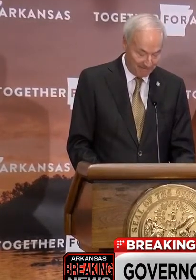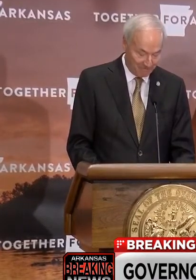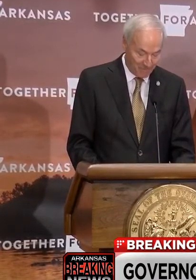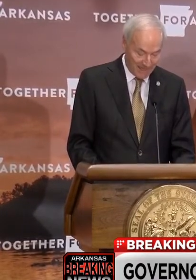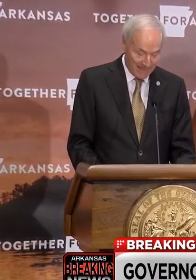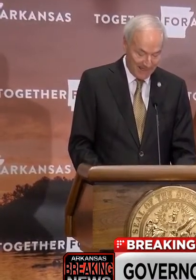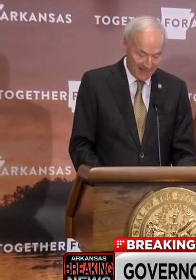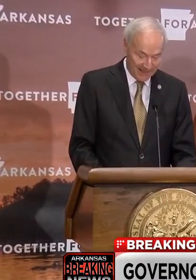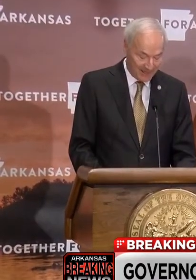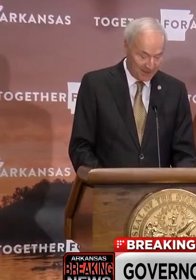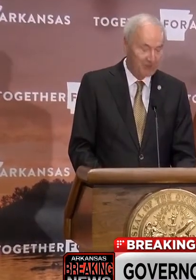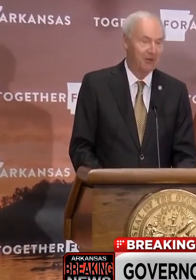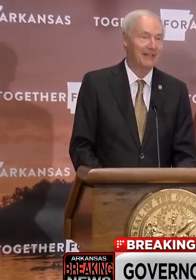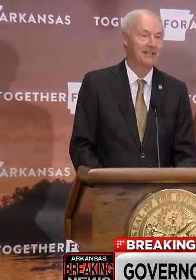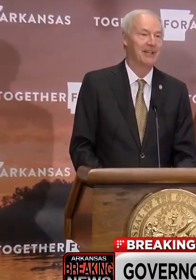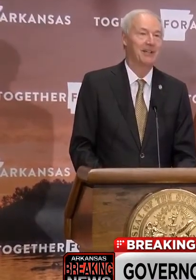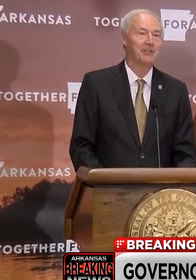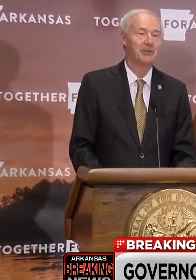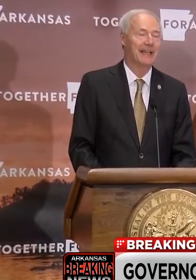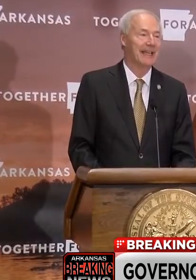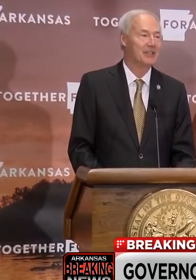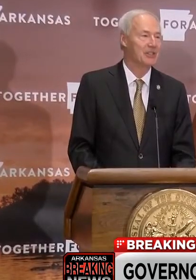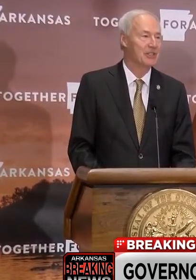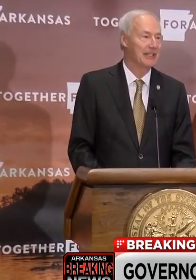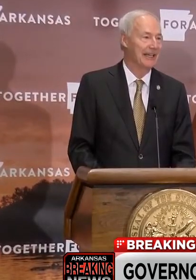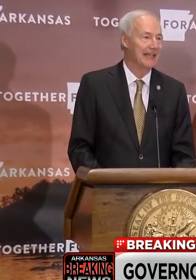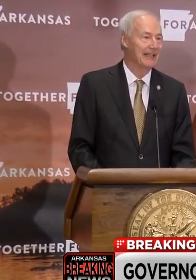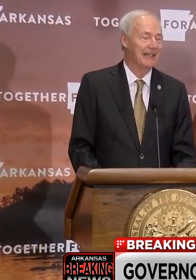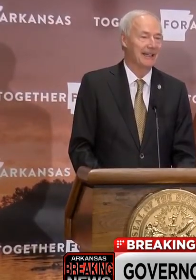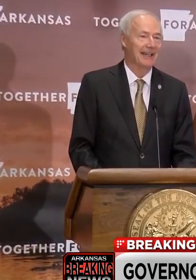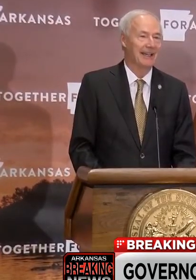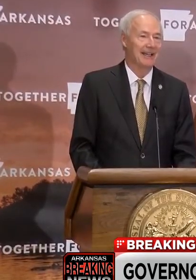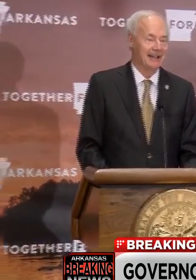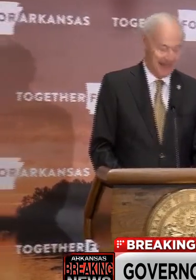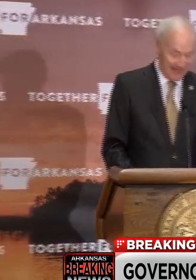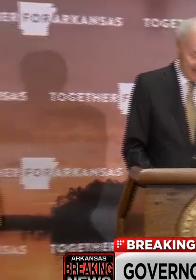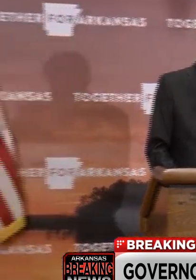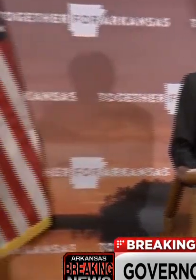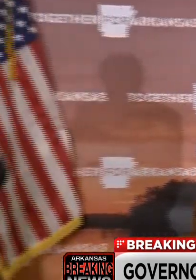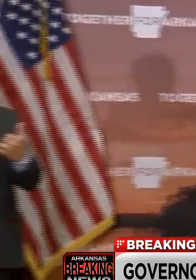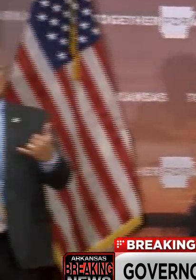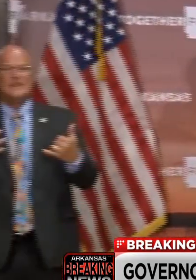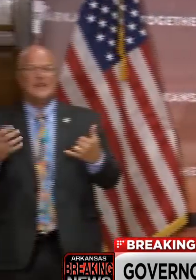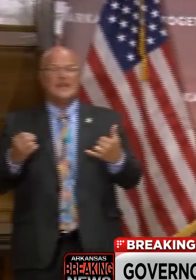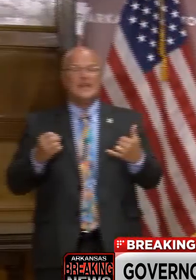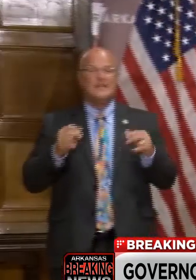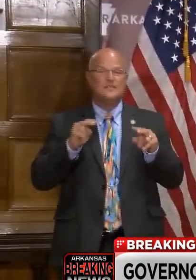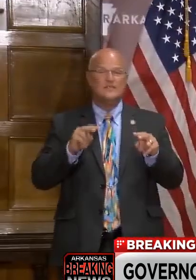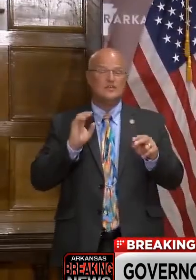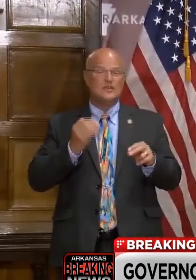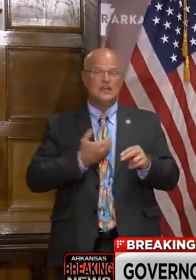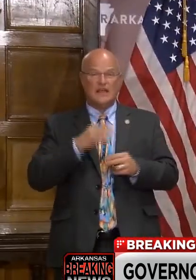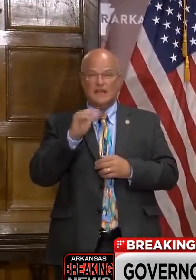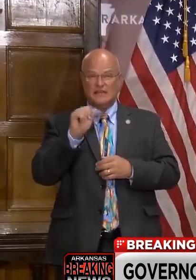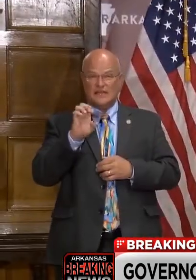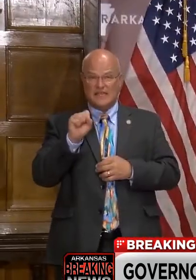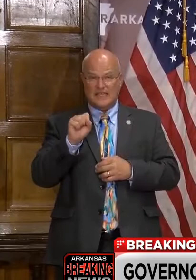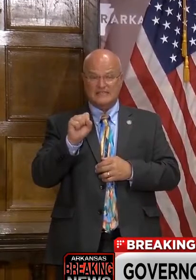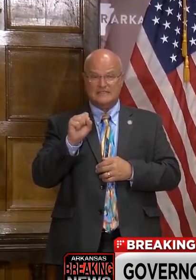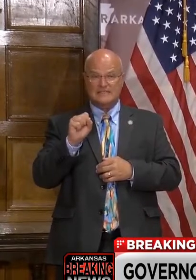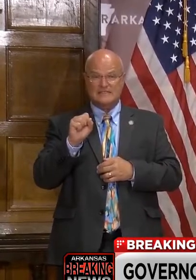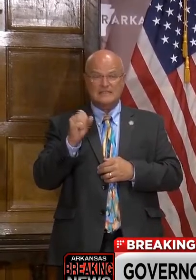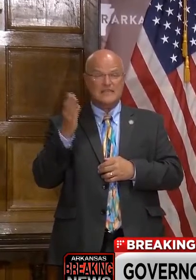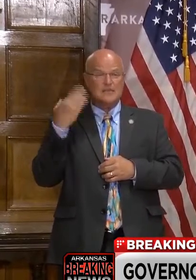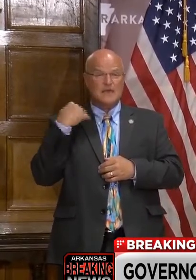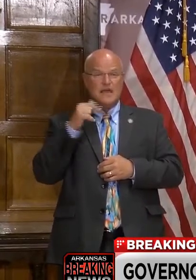done. Let's go straight to the cases today. And if you look at our cases over the